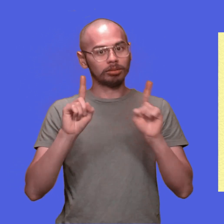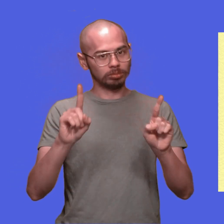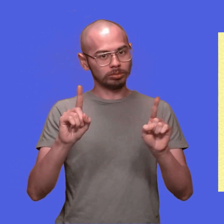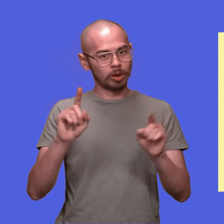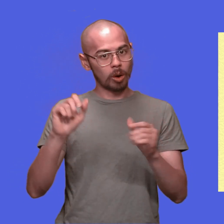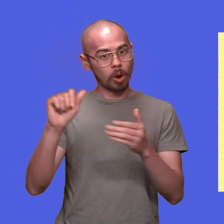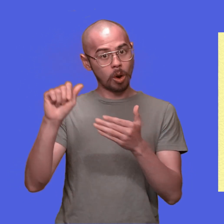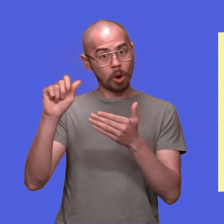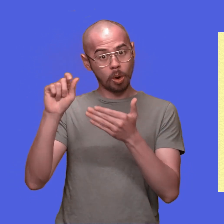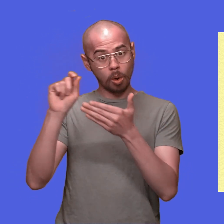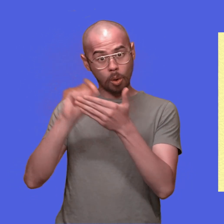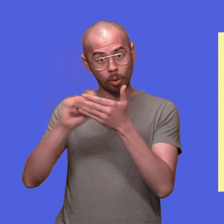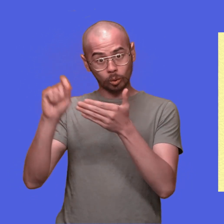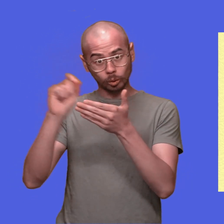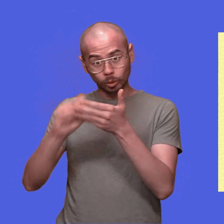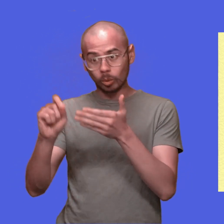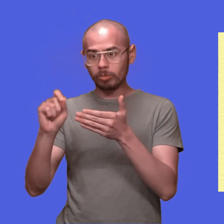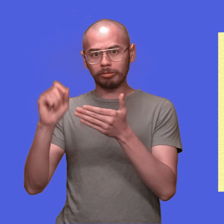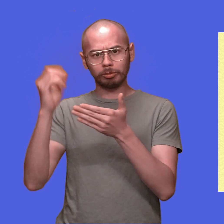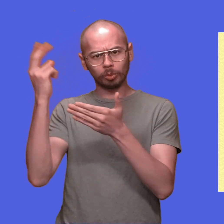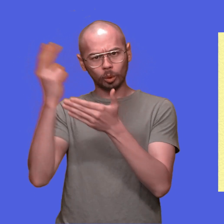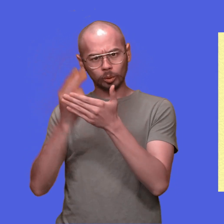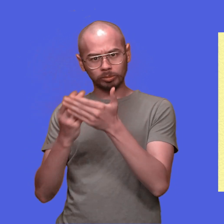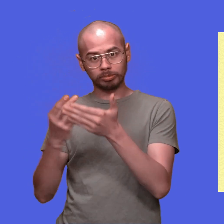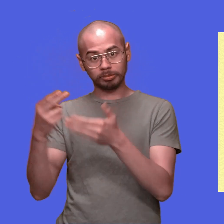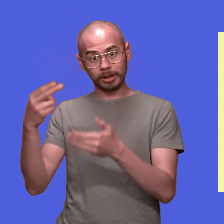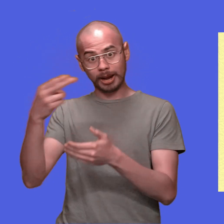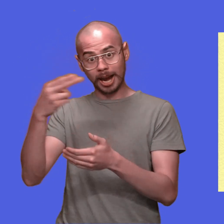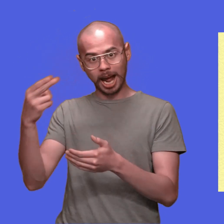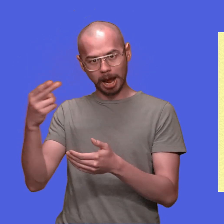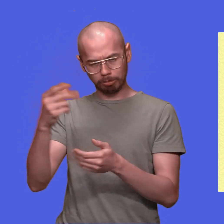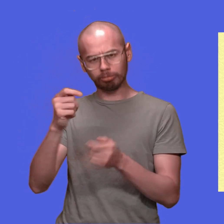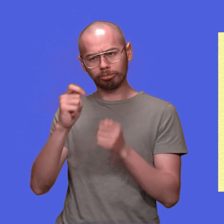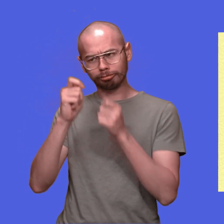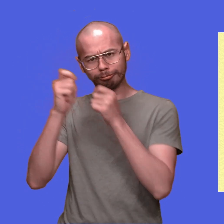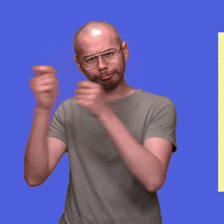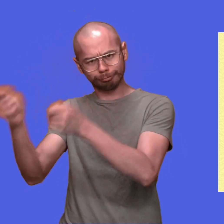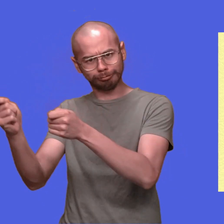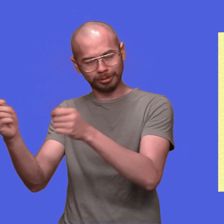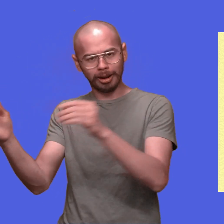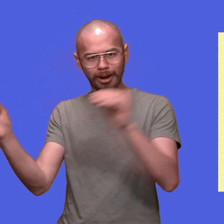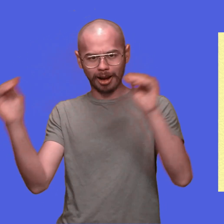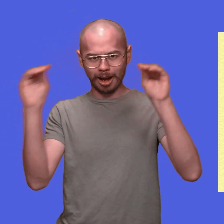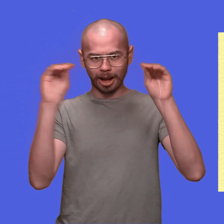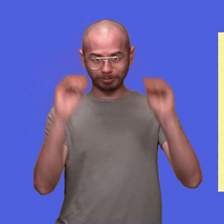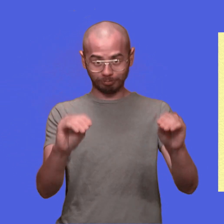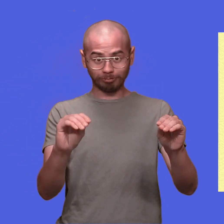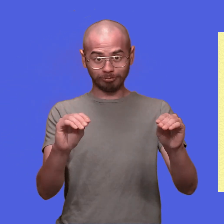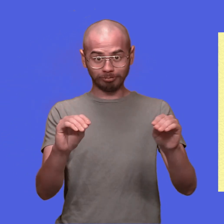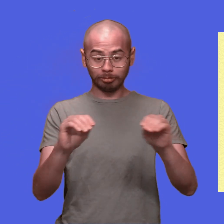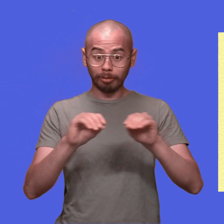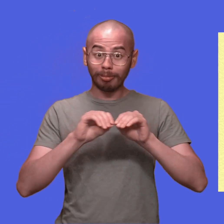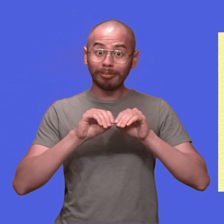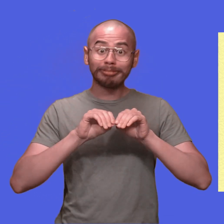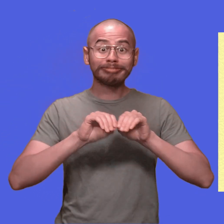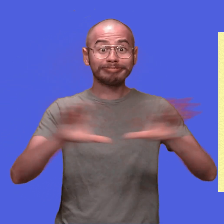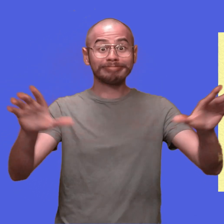Creative Commons Attribution. This means you can make the adjustment to the story, such as adding new signed